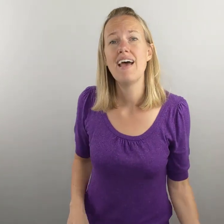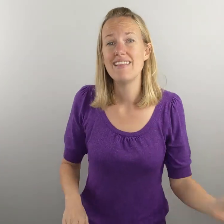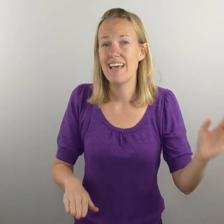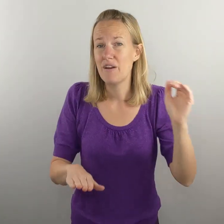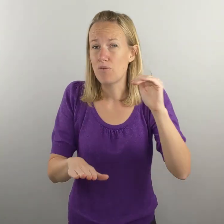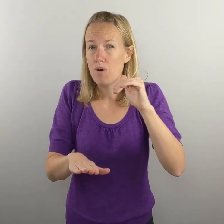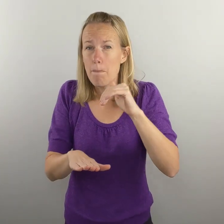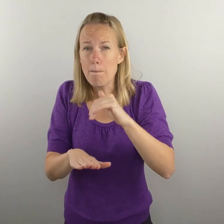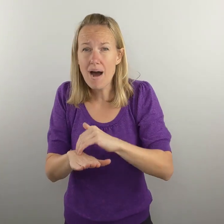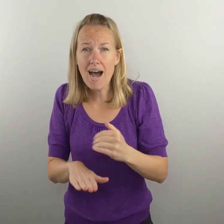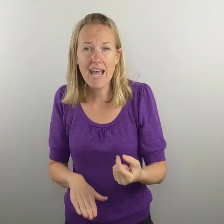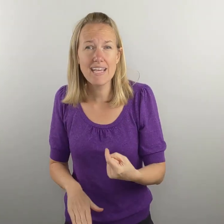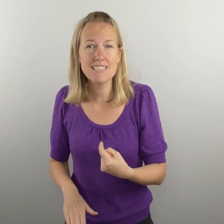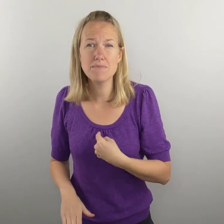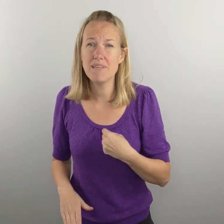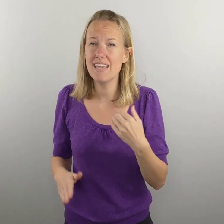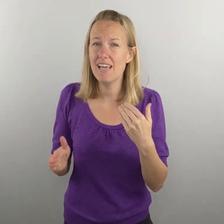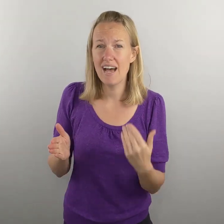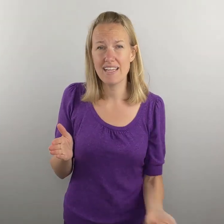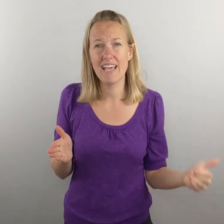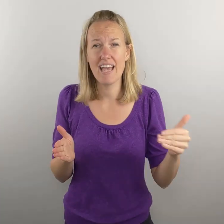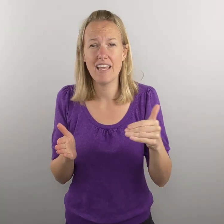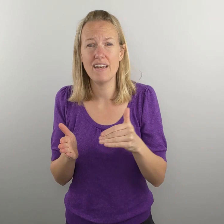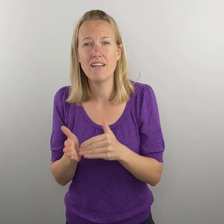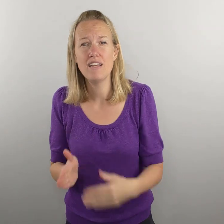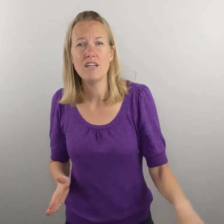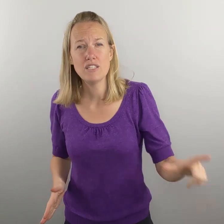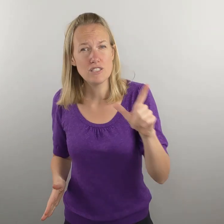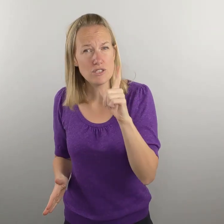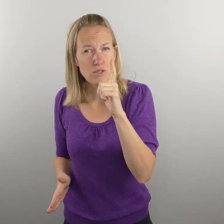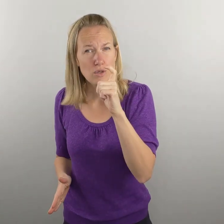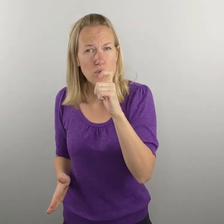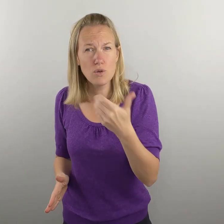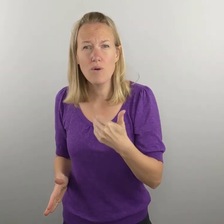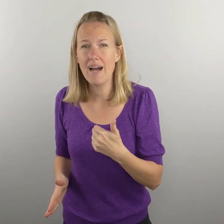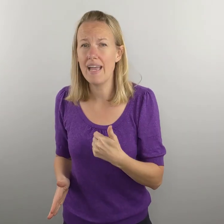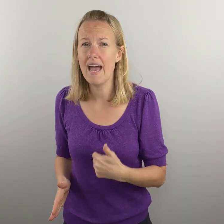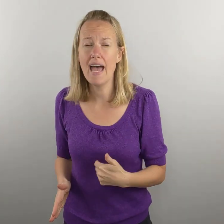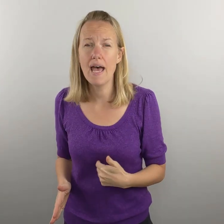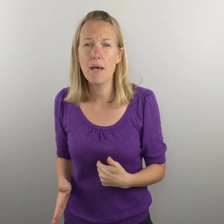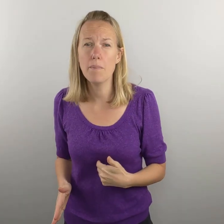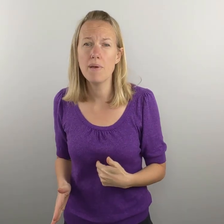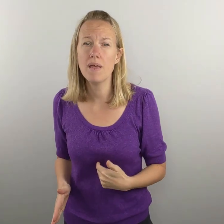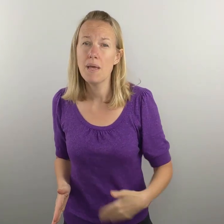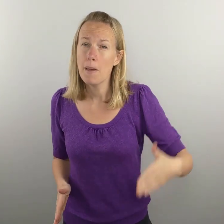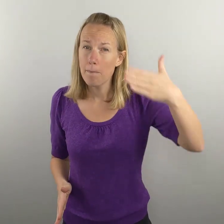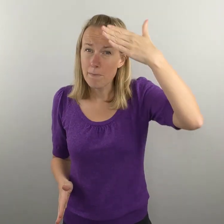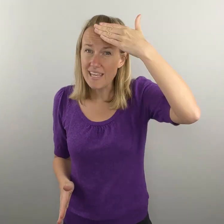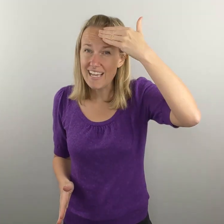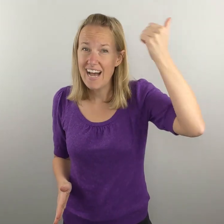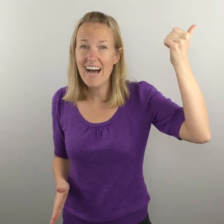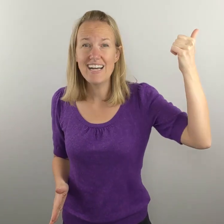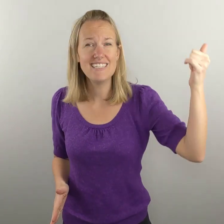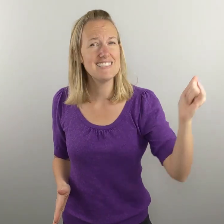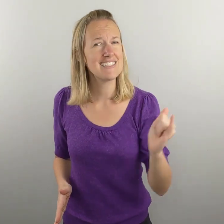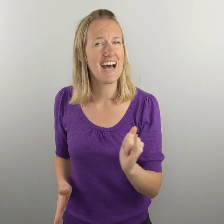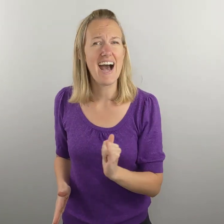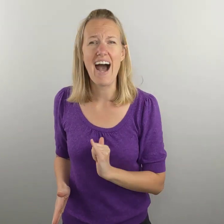And then remind me again just who I am because